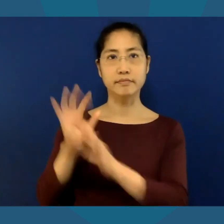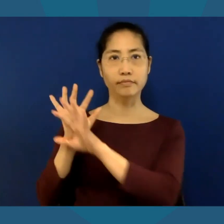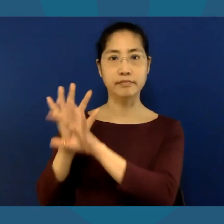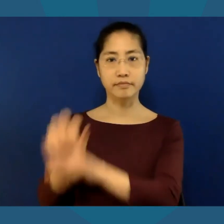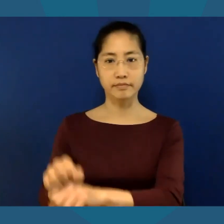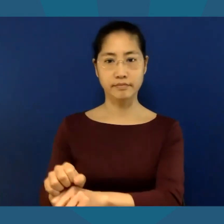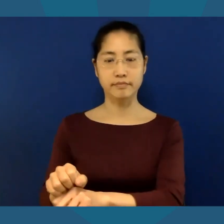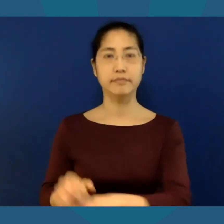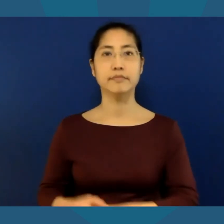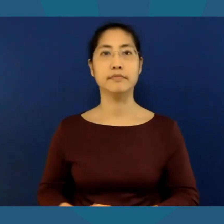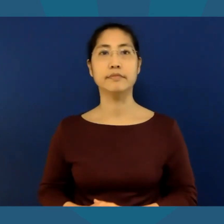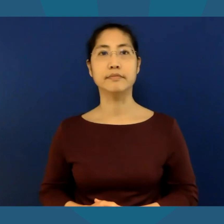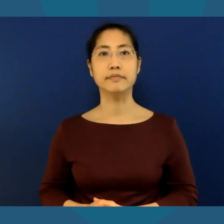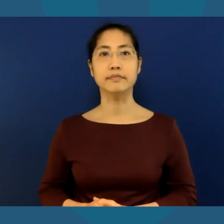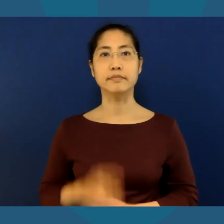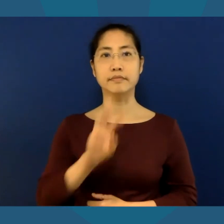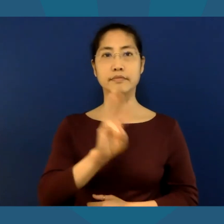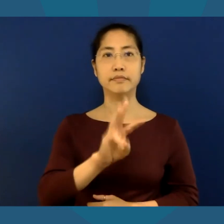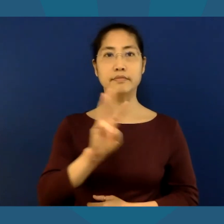Campaign funding, traditional.